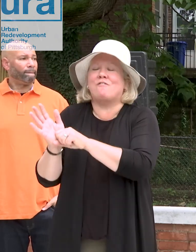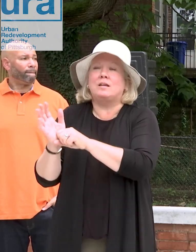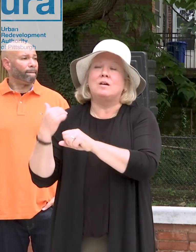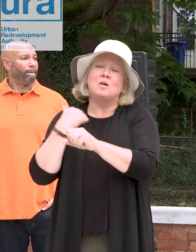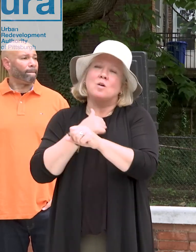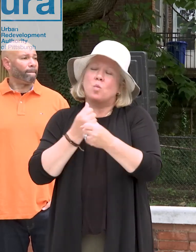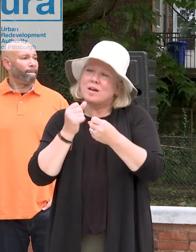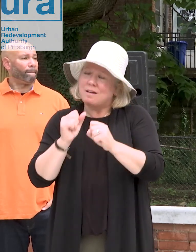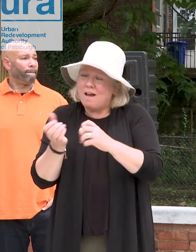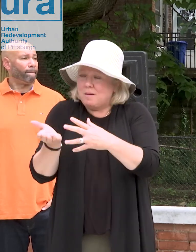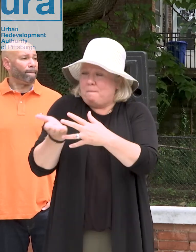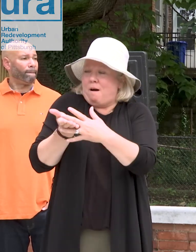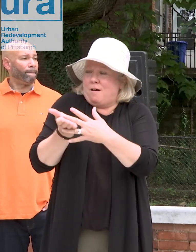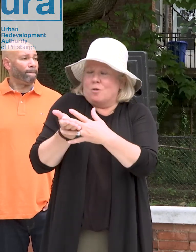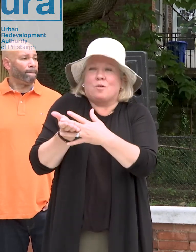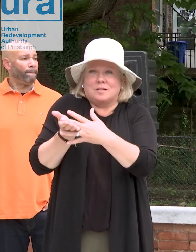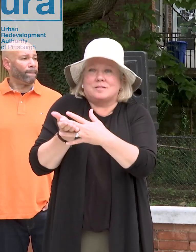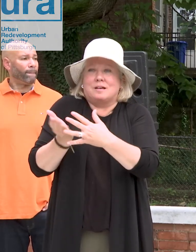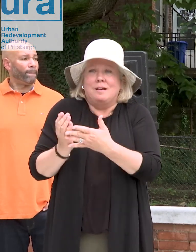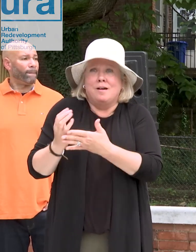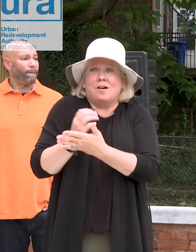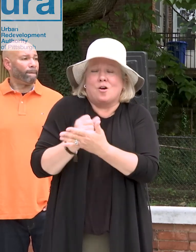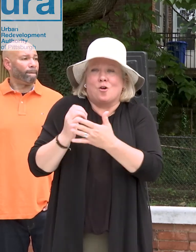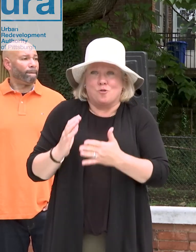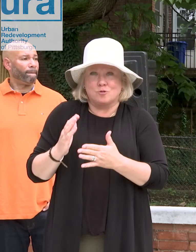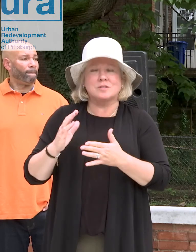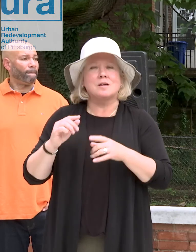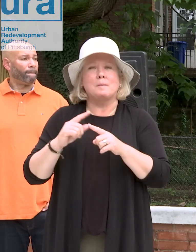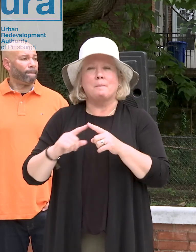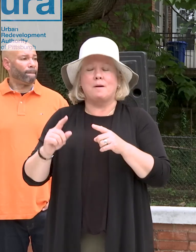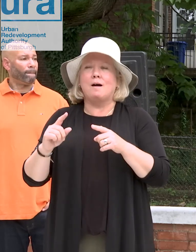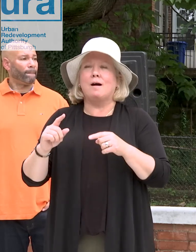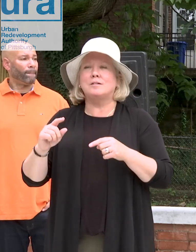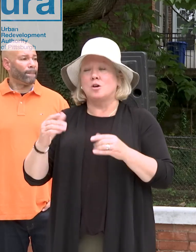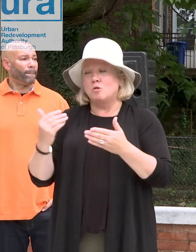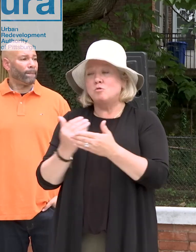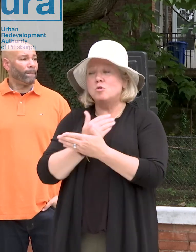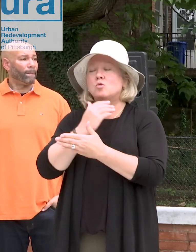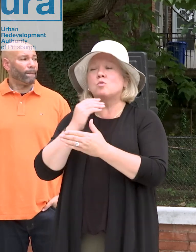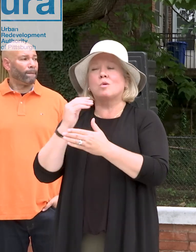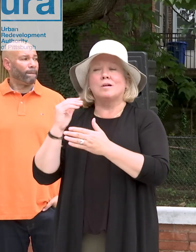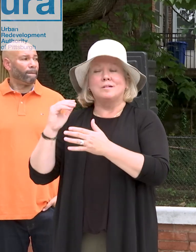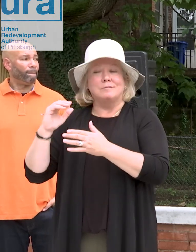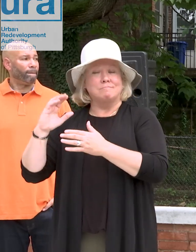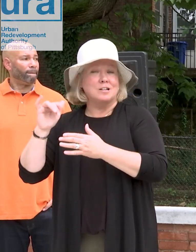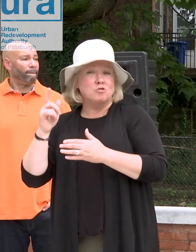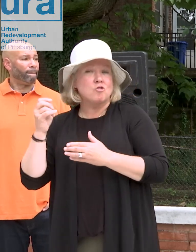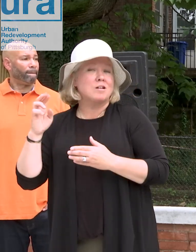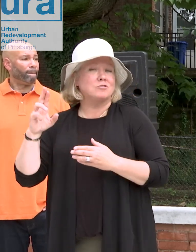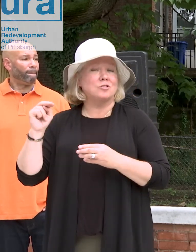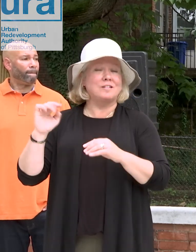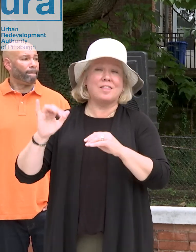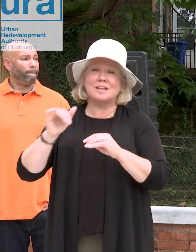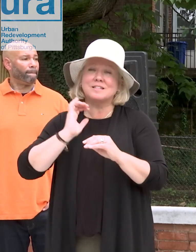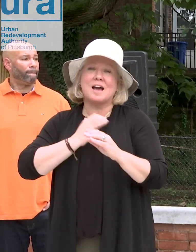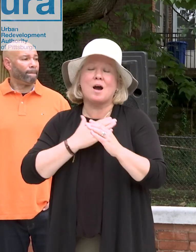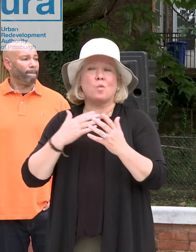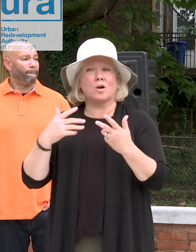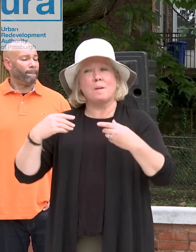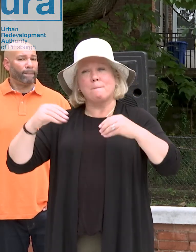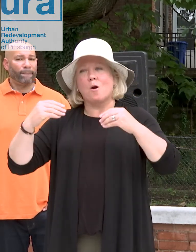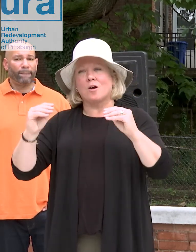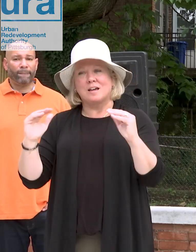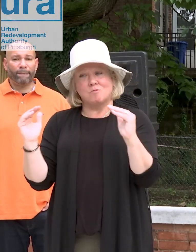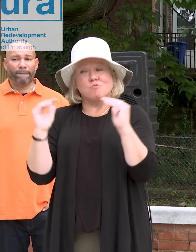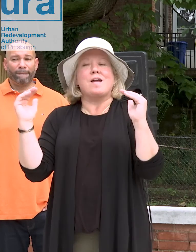in. It's without a doubt, the new construction is our market rate project. I'm not sure who